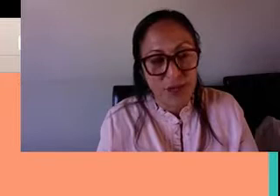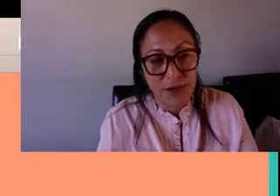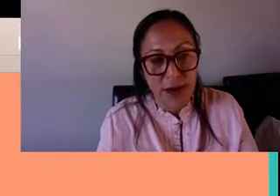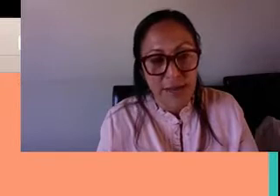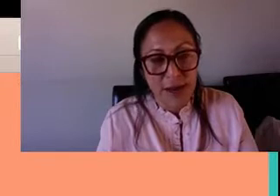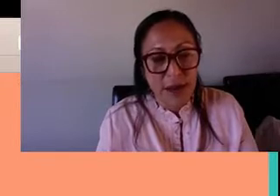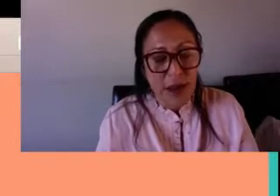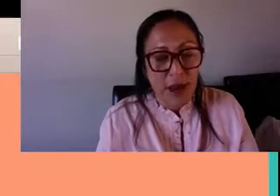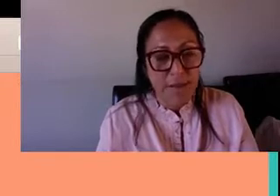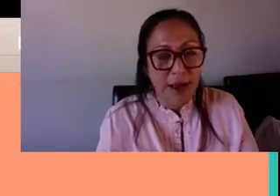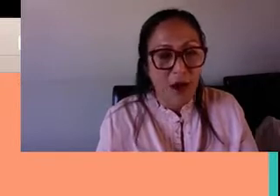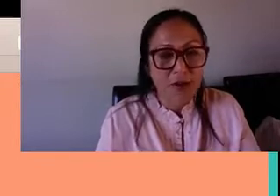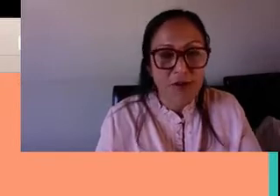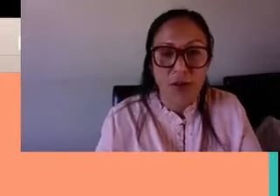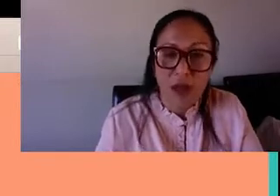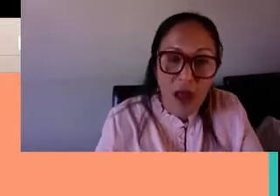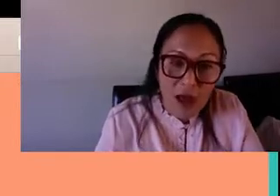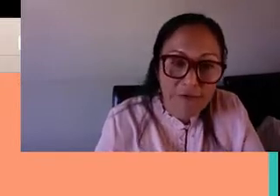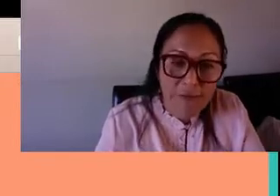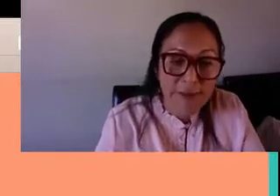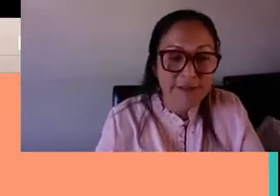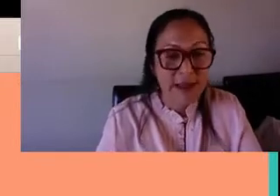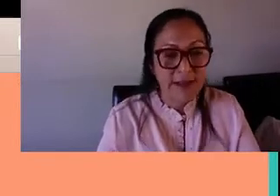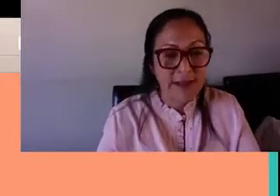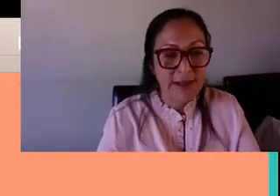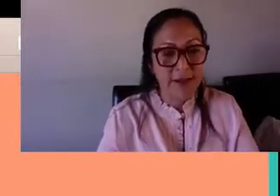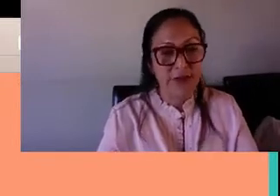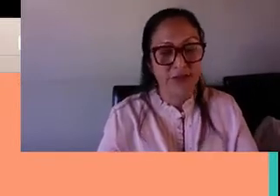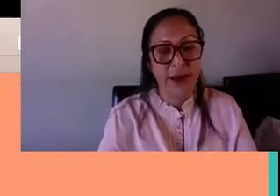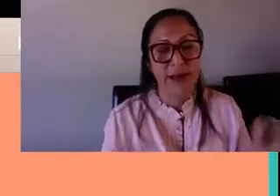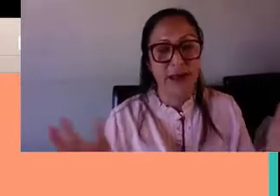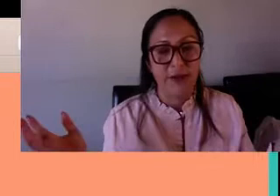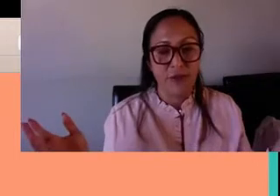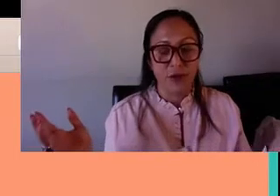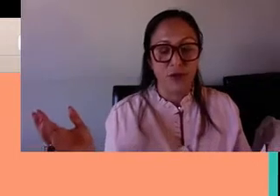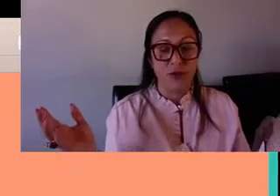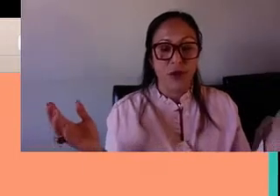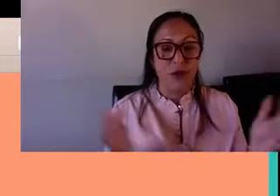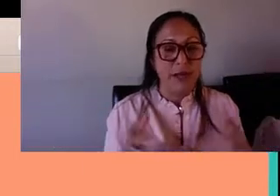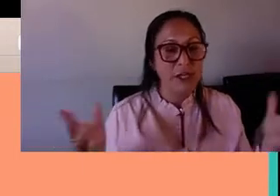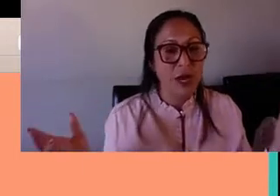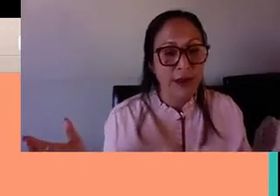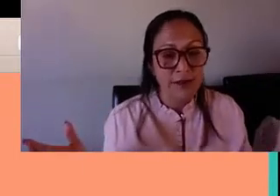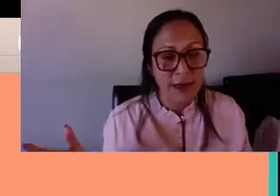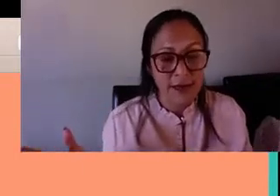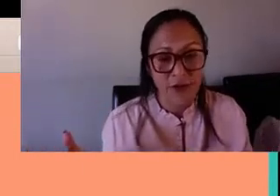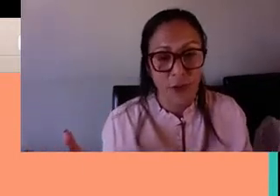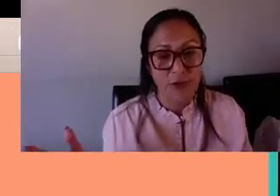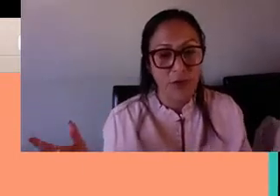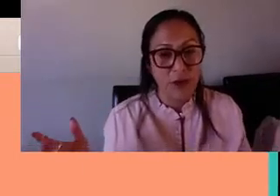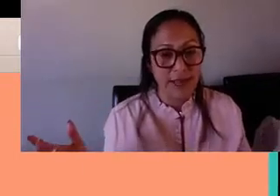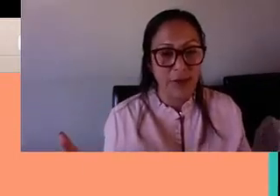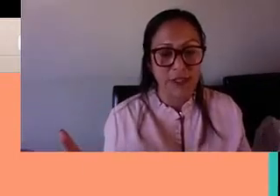really great. I also love baby sign language for any household or any child that hears more